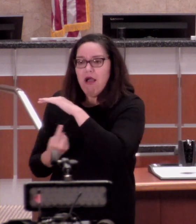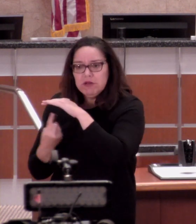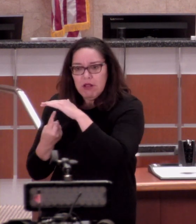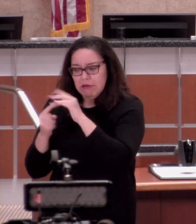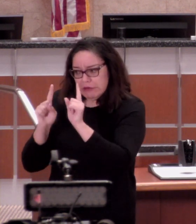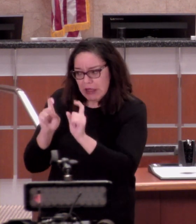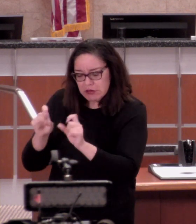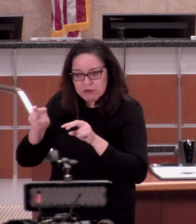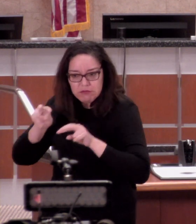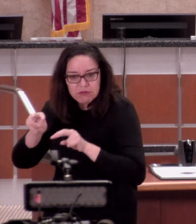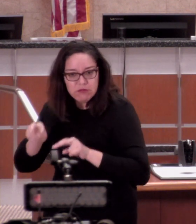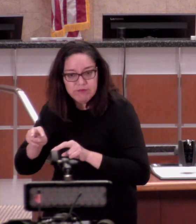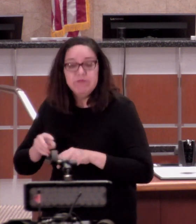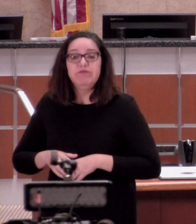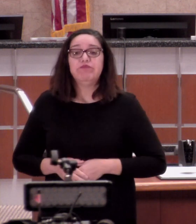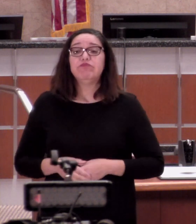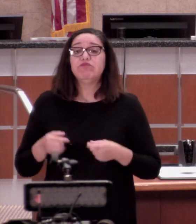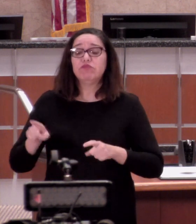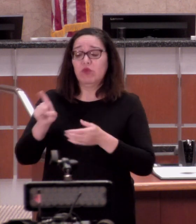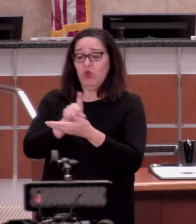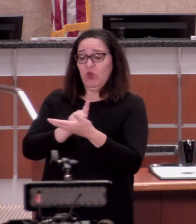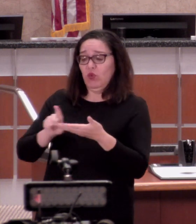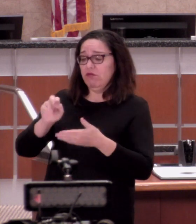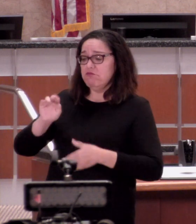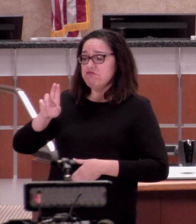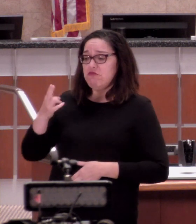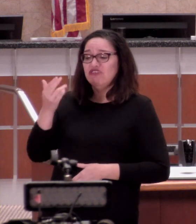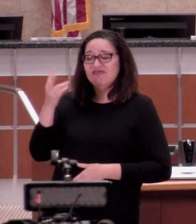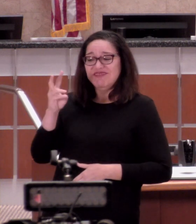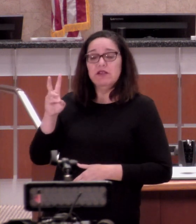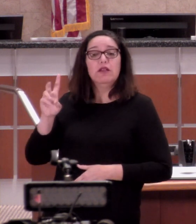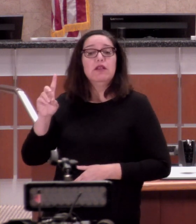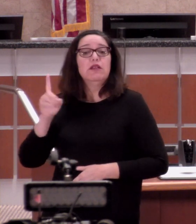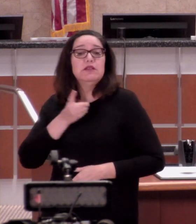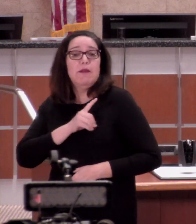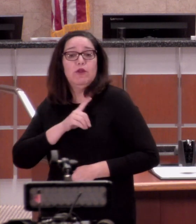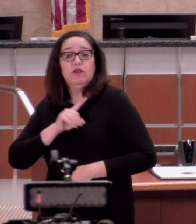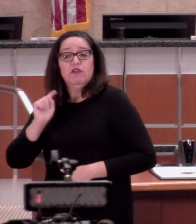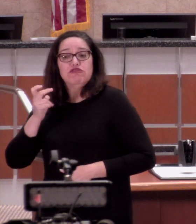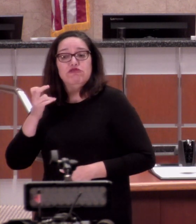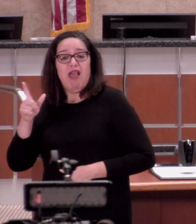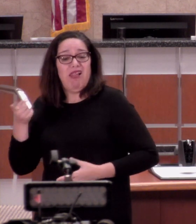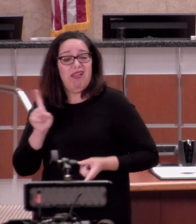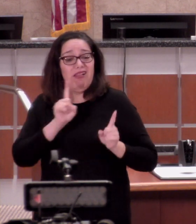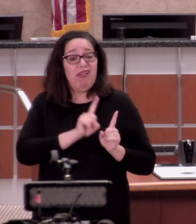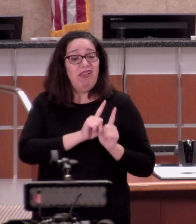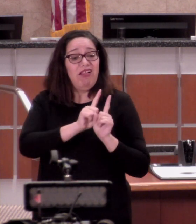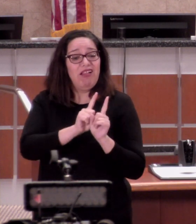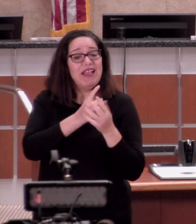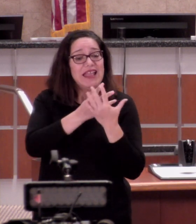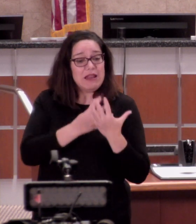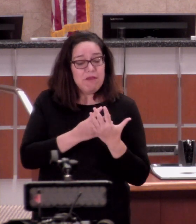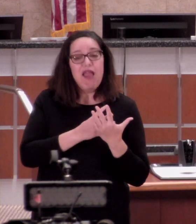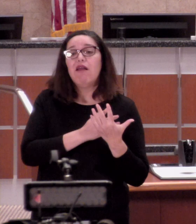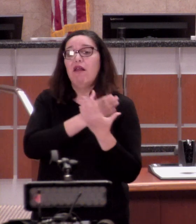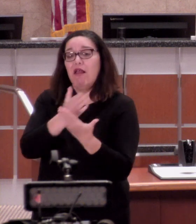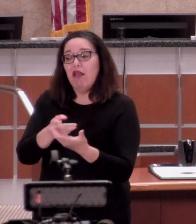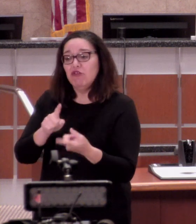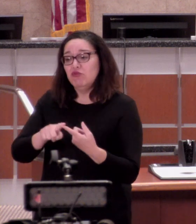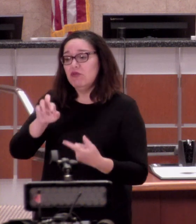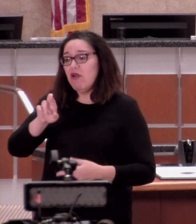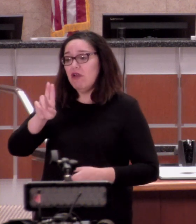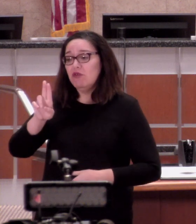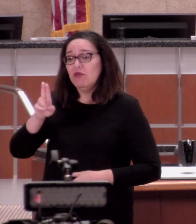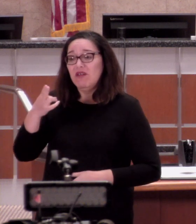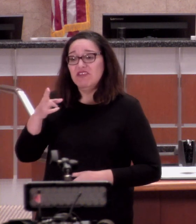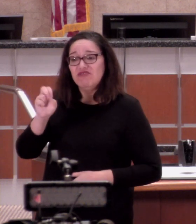During the week of March 16th, Deputy Terrell escorted an inmate to RUHS. The inmate was returned back to his cell that same